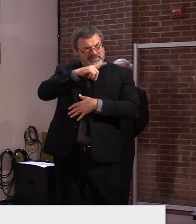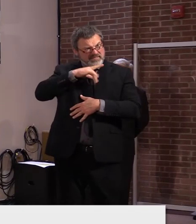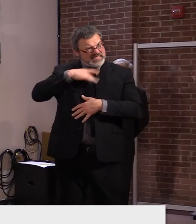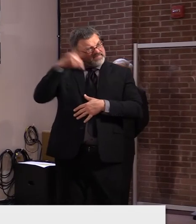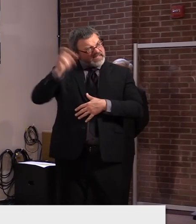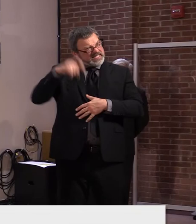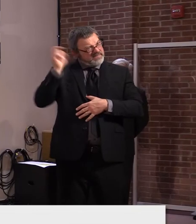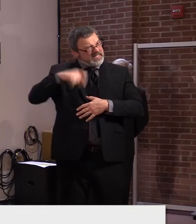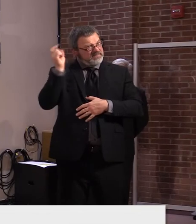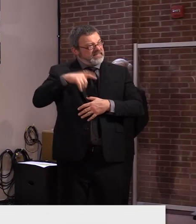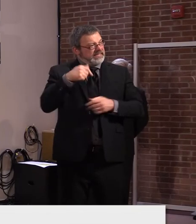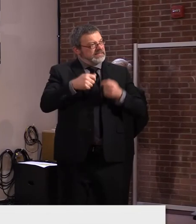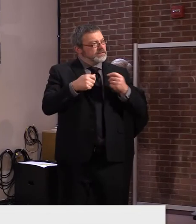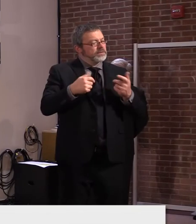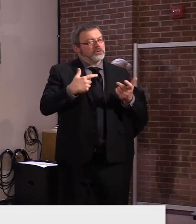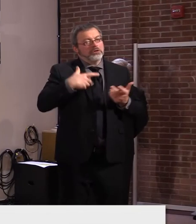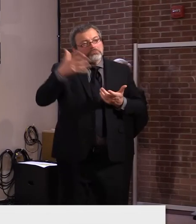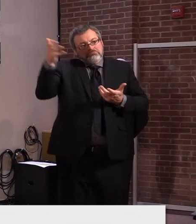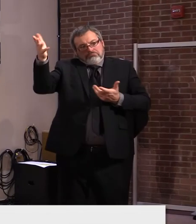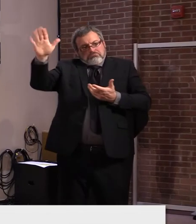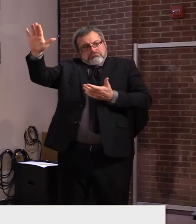something that would be needed.